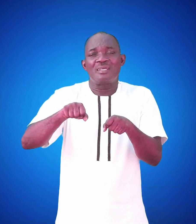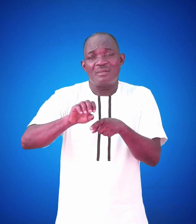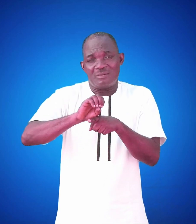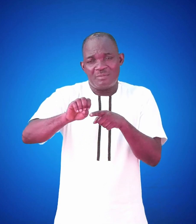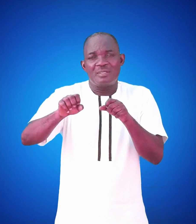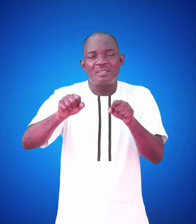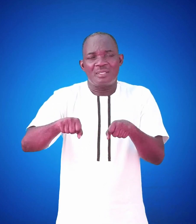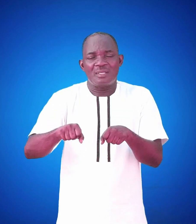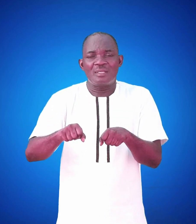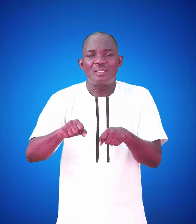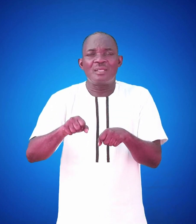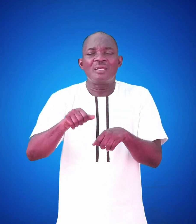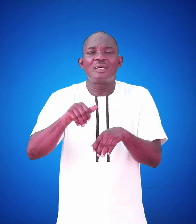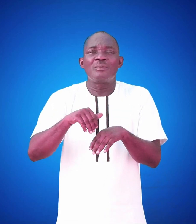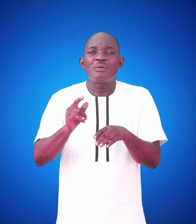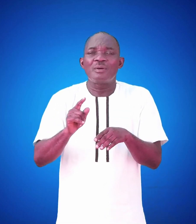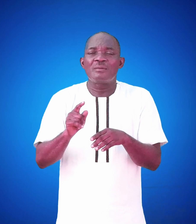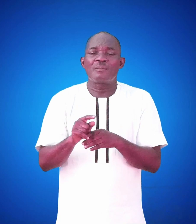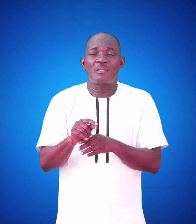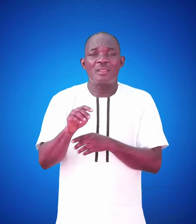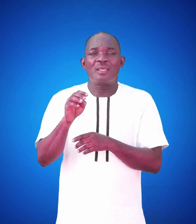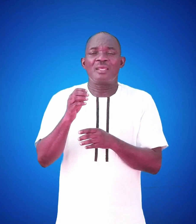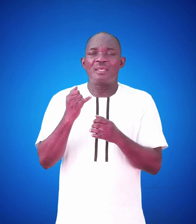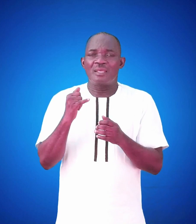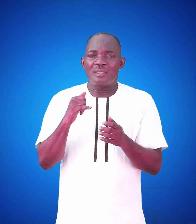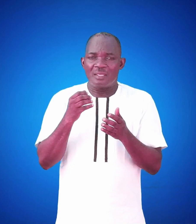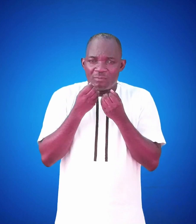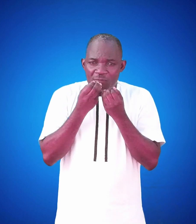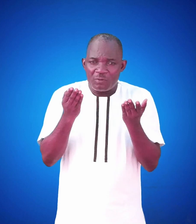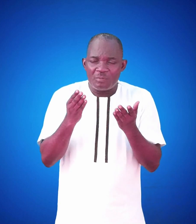us at